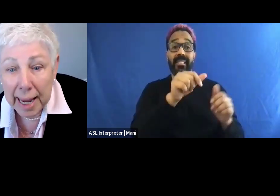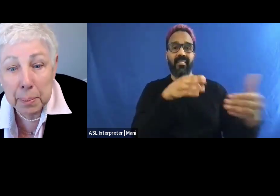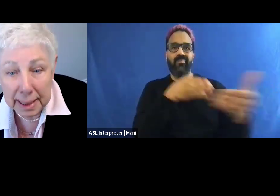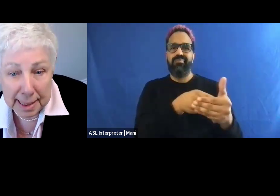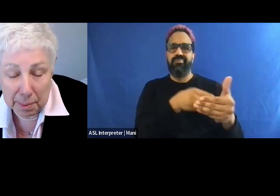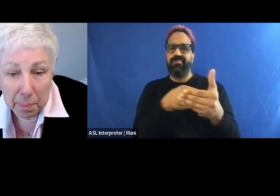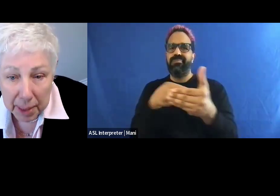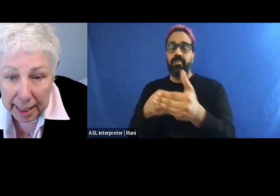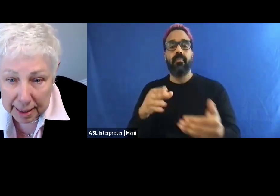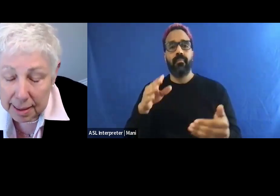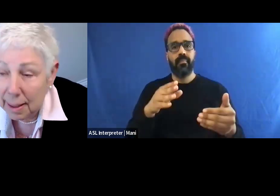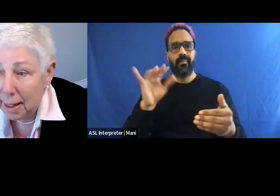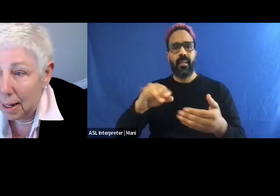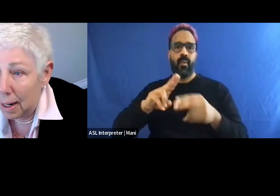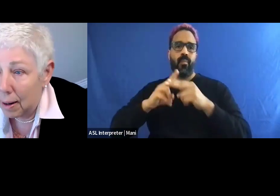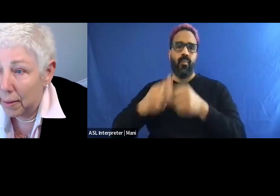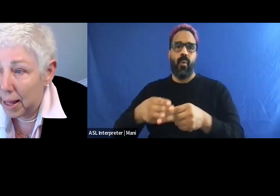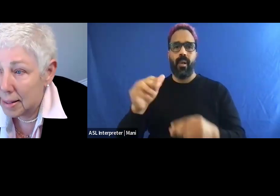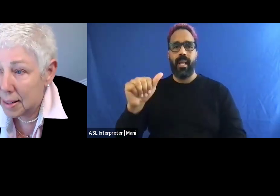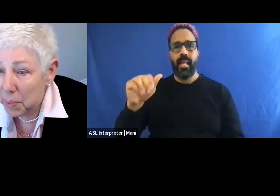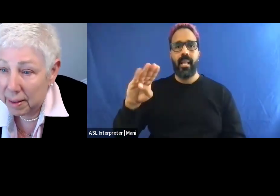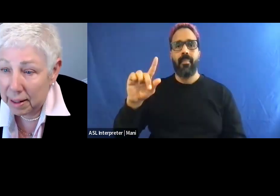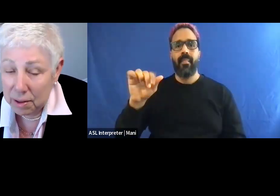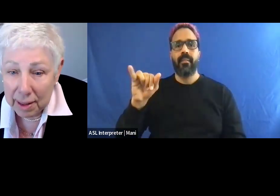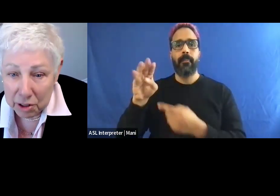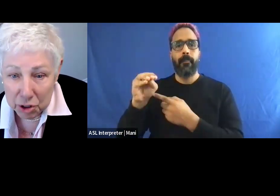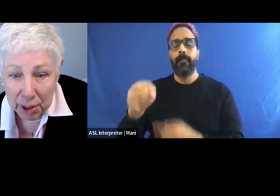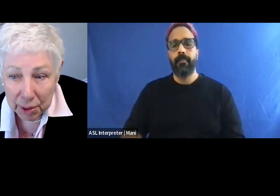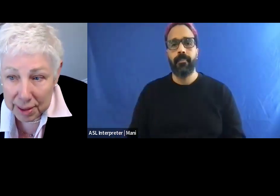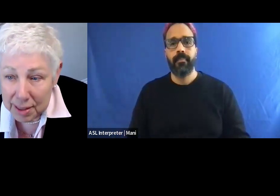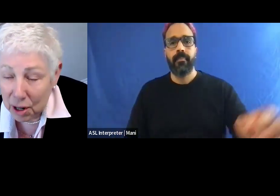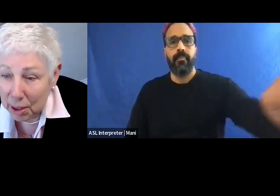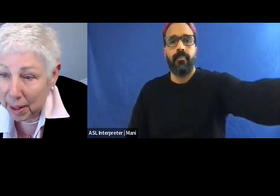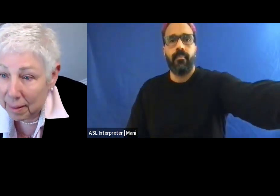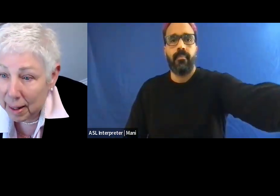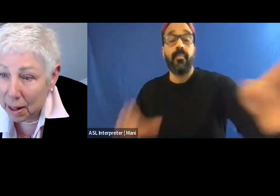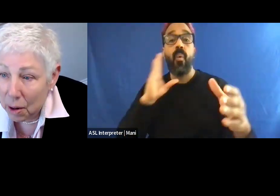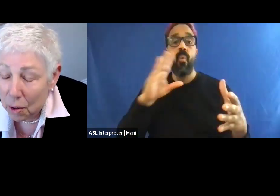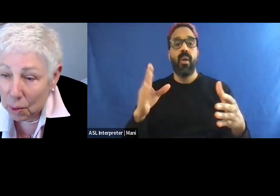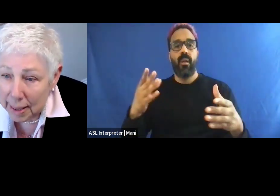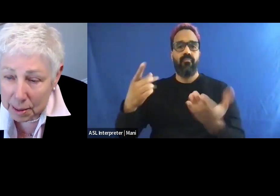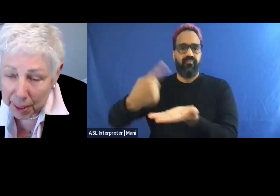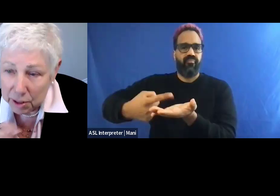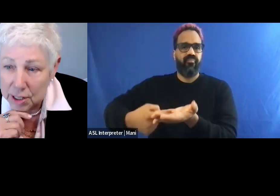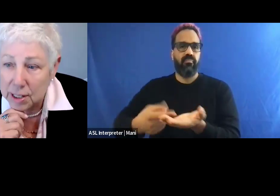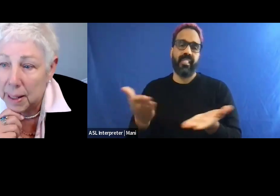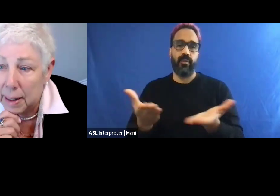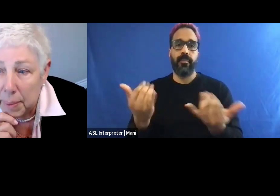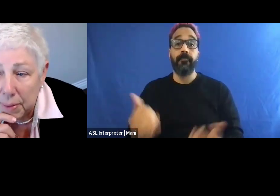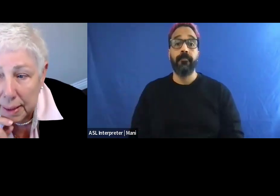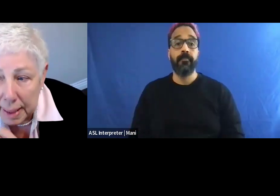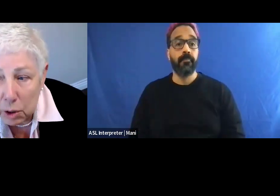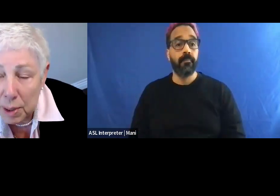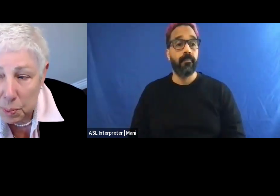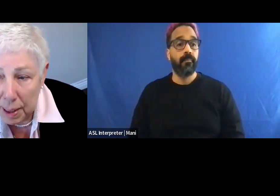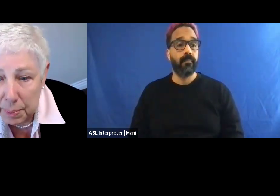That's what ableism is. And that is something that you'll hear us talk about. Well, let's speak just a minute